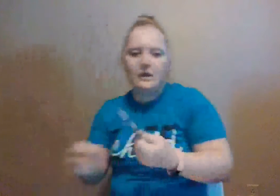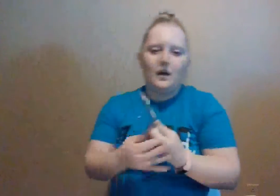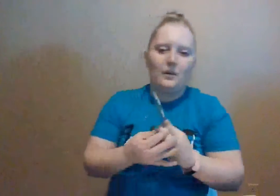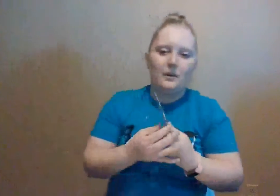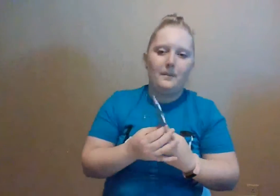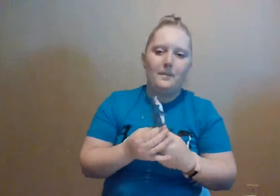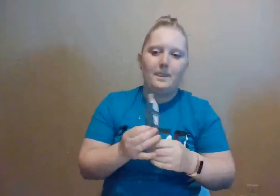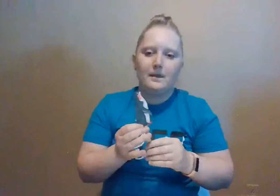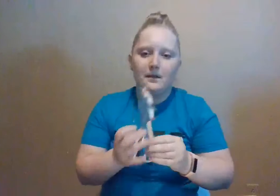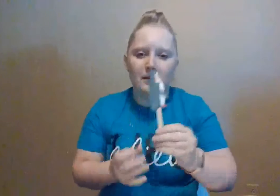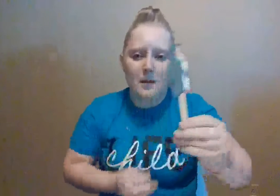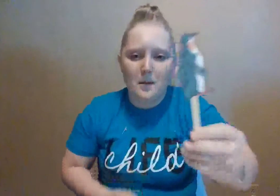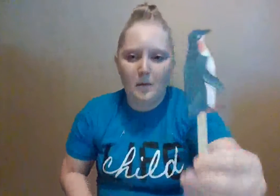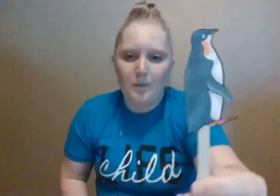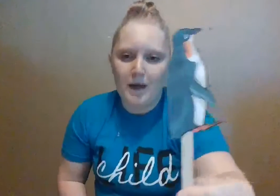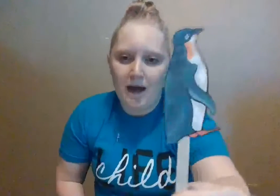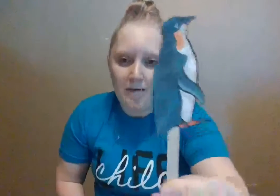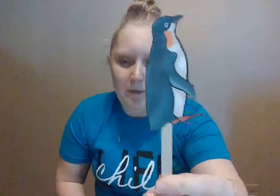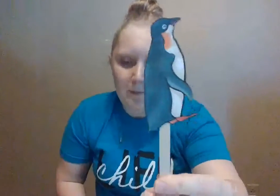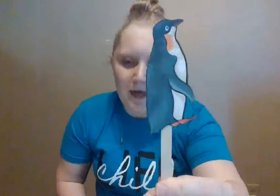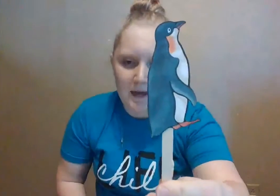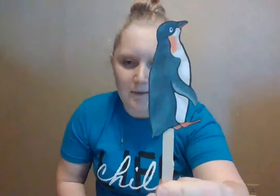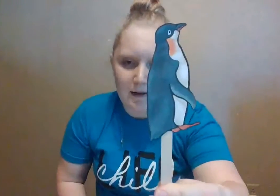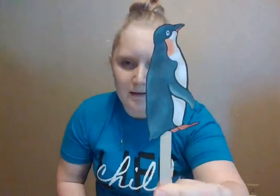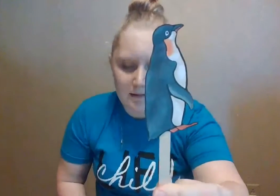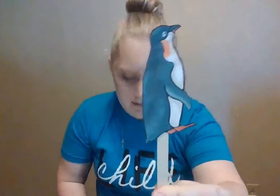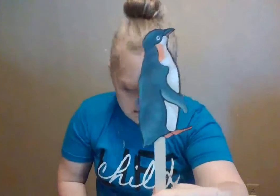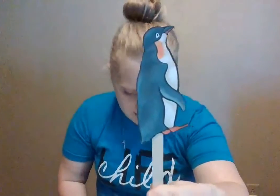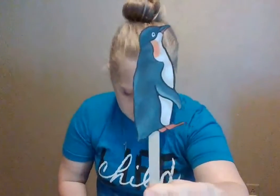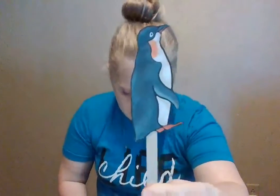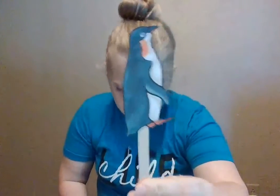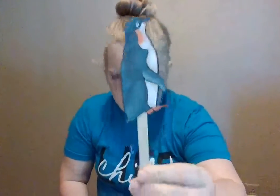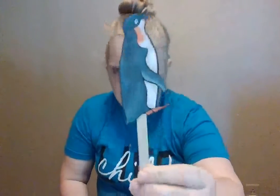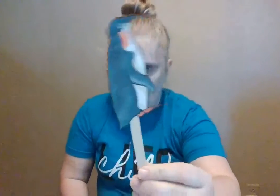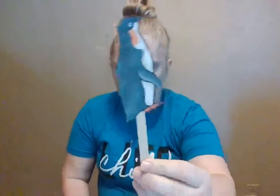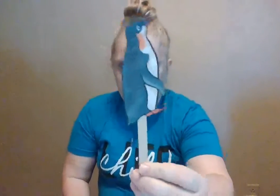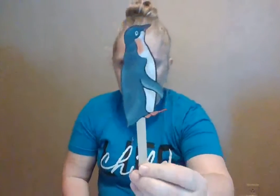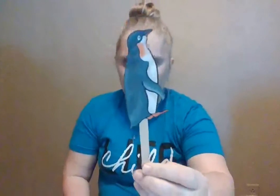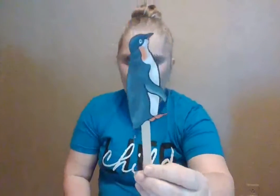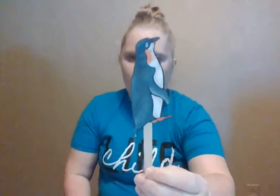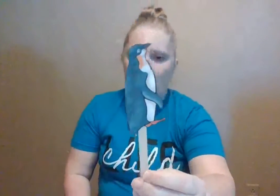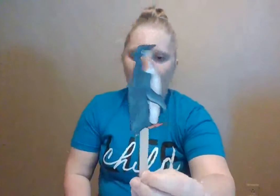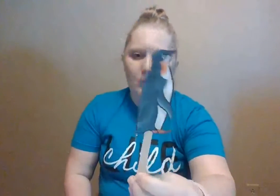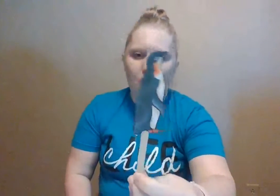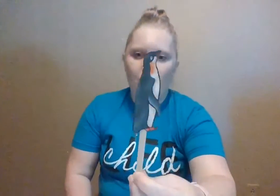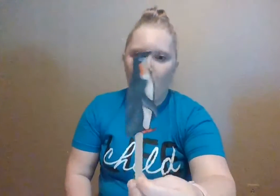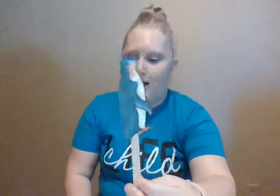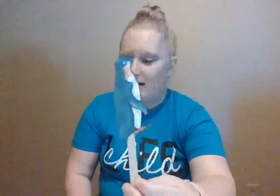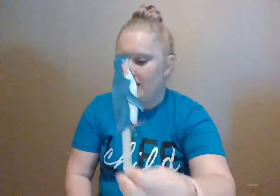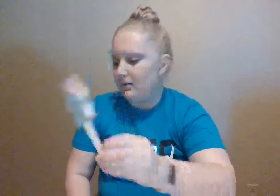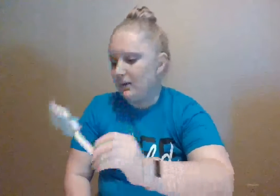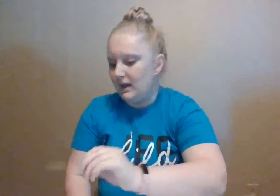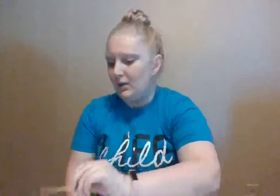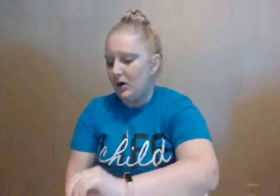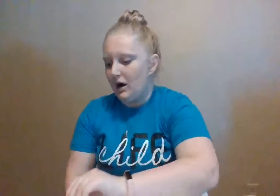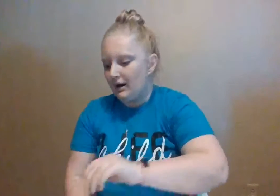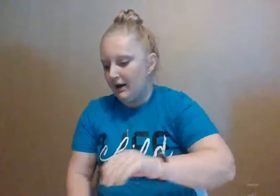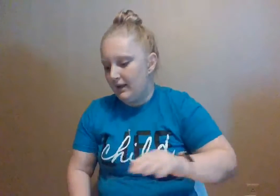So, we have a penguin. And penguins waddle when they walk. And they